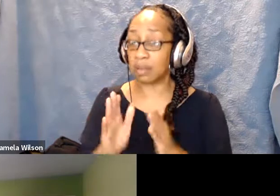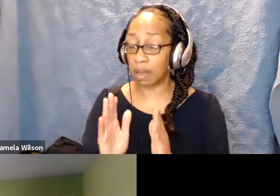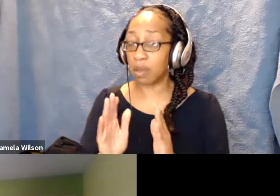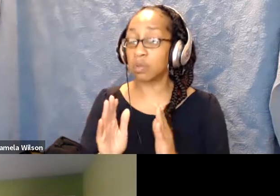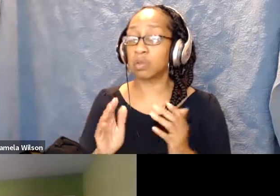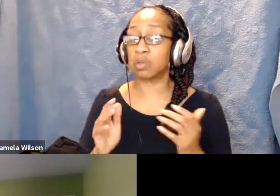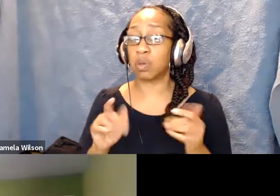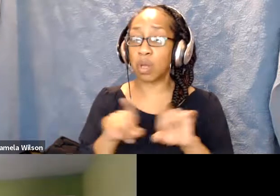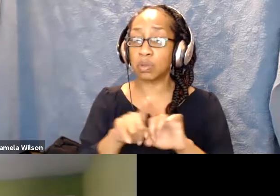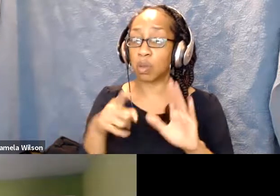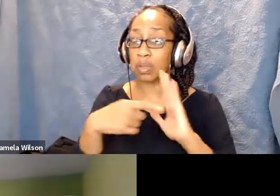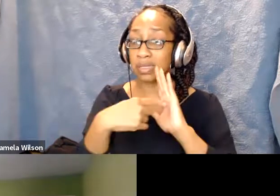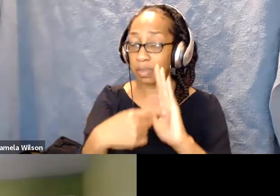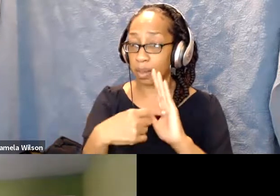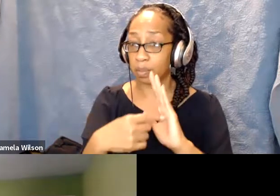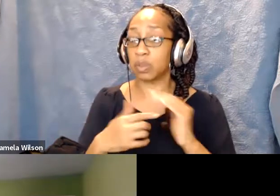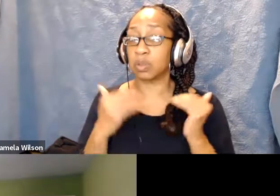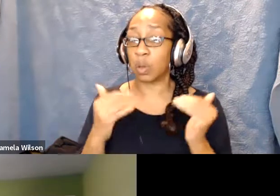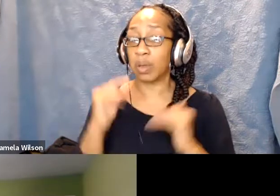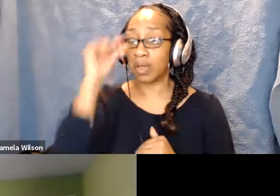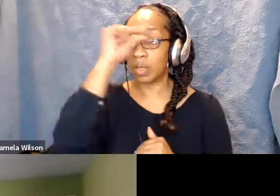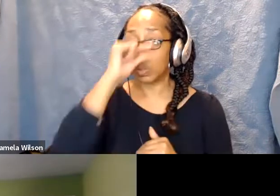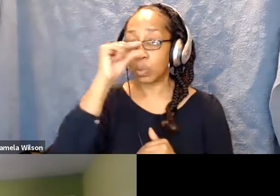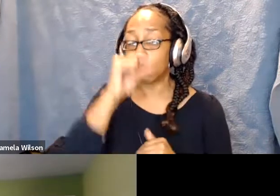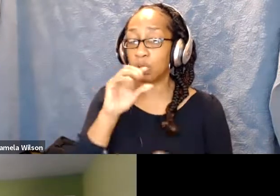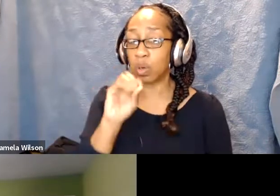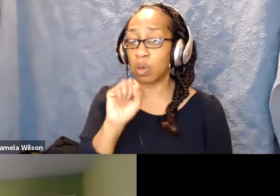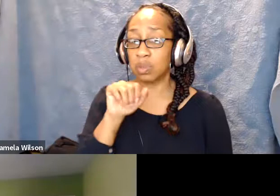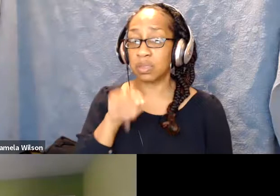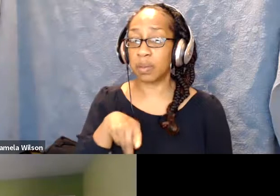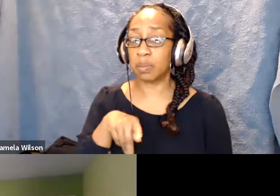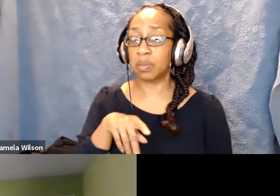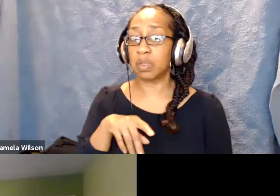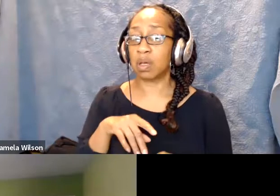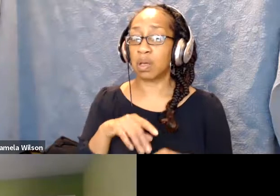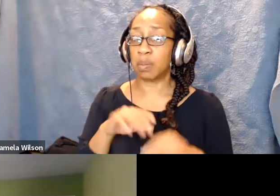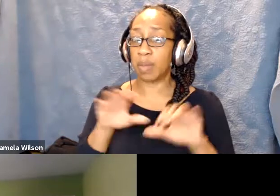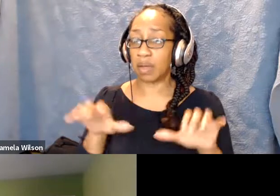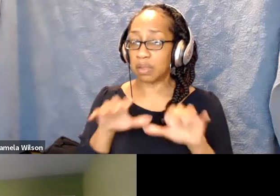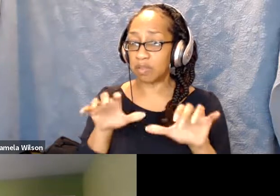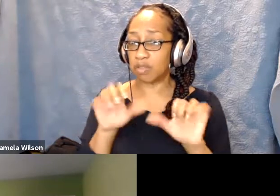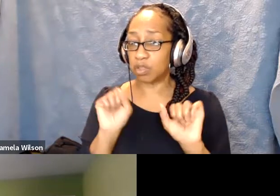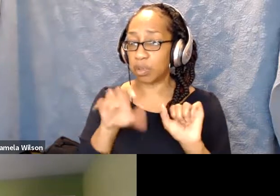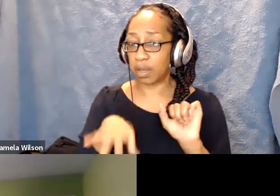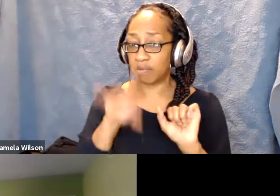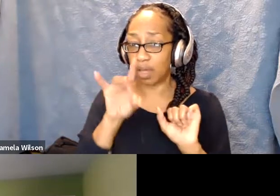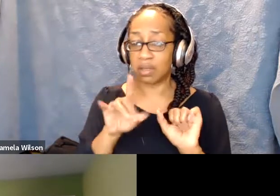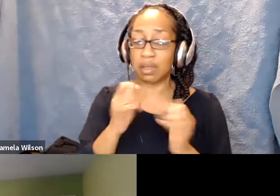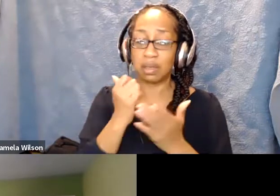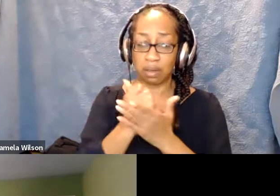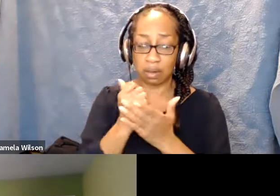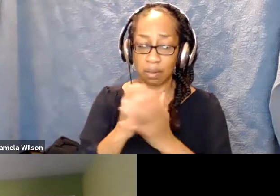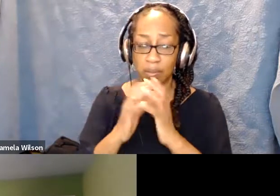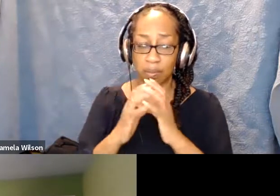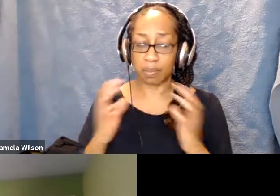go Google OSERS transition activities is where you could find that guide, and it's very helpful.